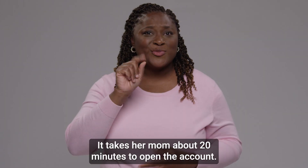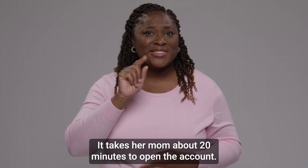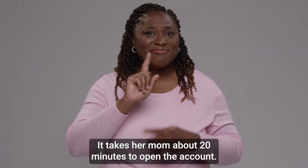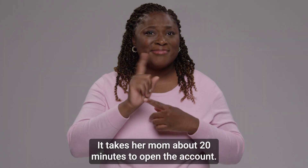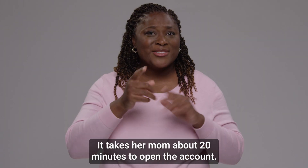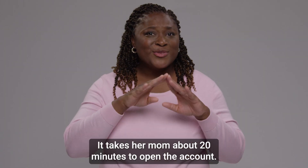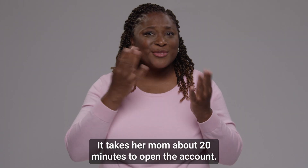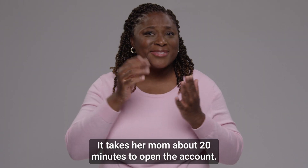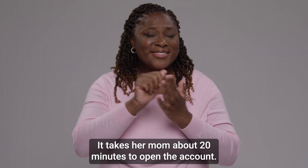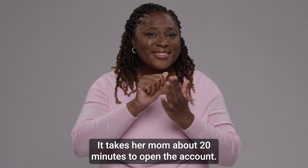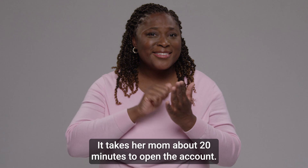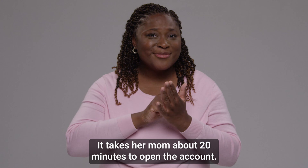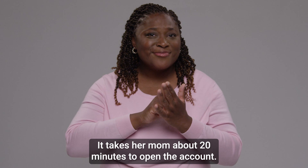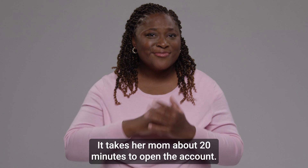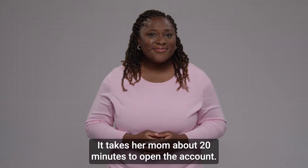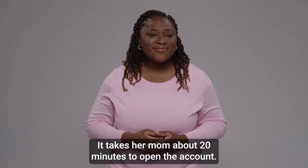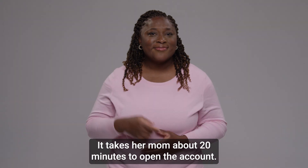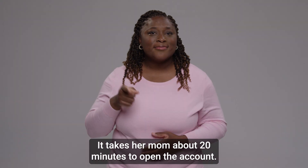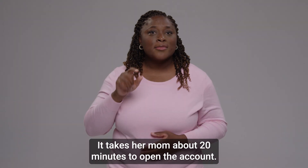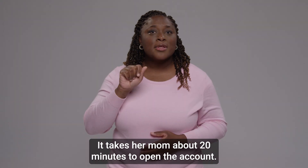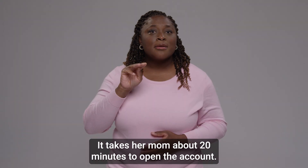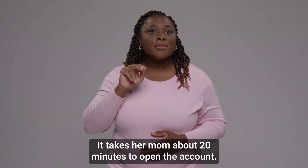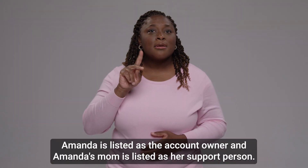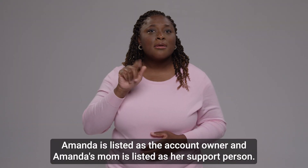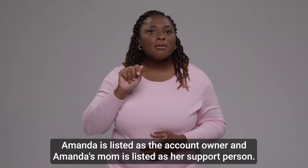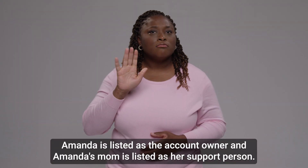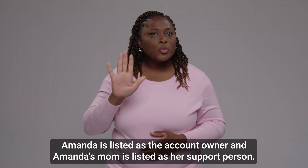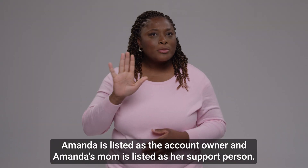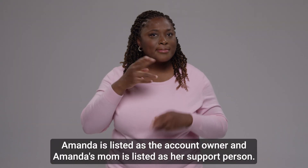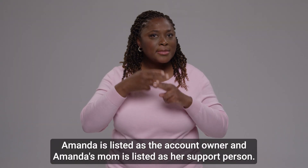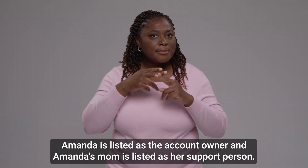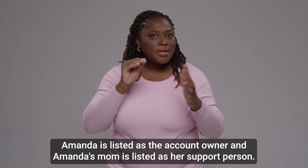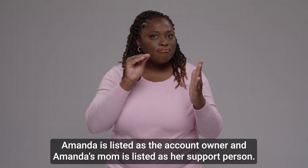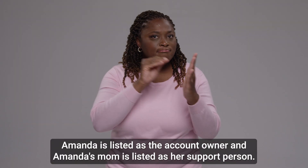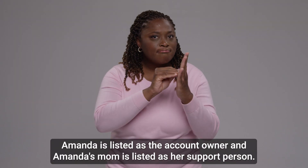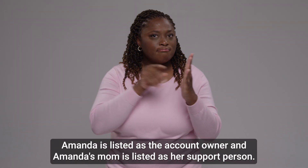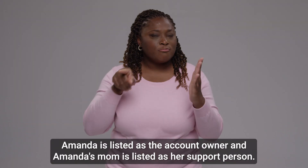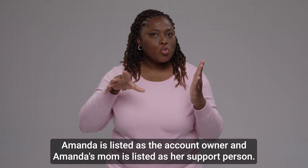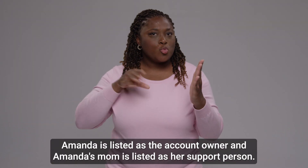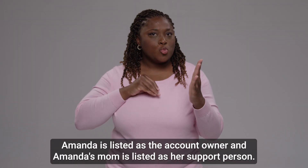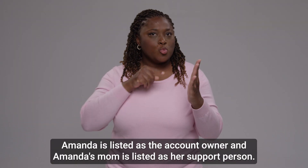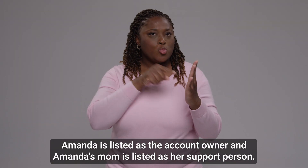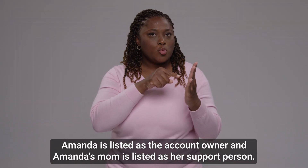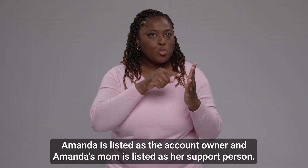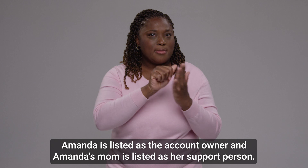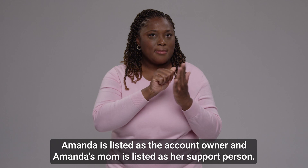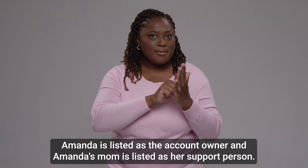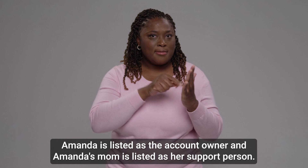It takes her mom about 20 minutes to open the account. Amanda is listed as the account owner, and Amanda's mom is